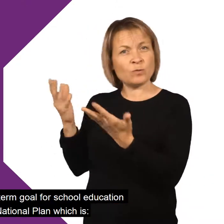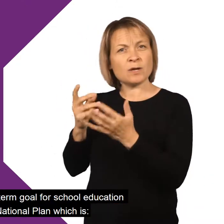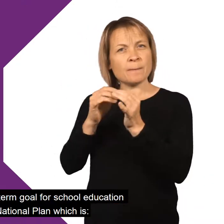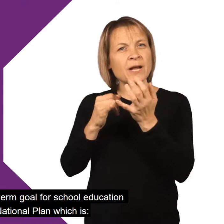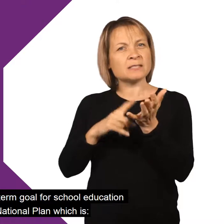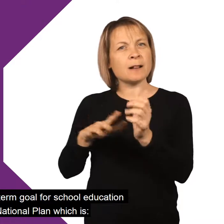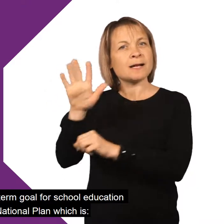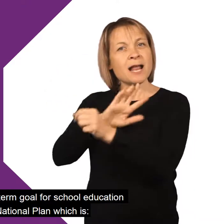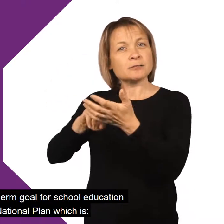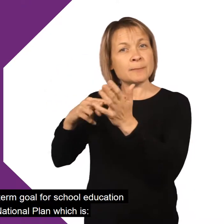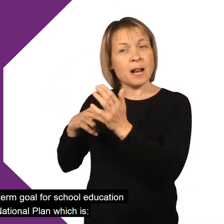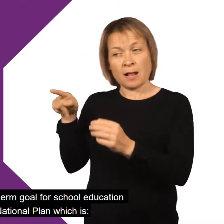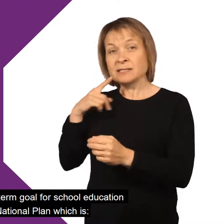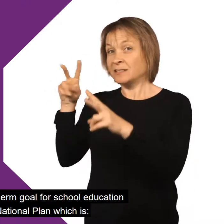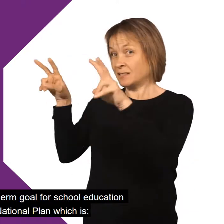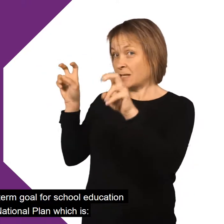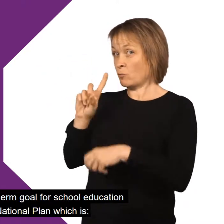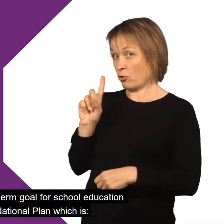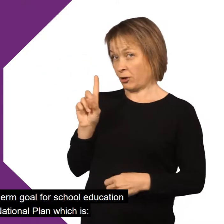out in the BSL National Plan Which is